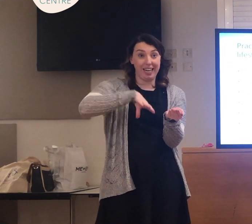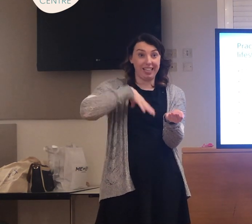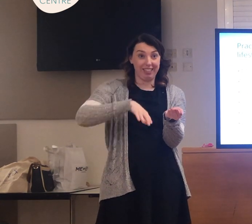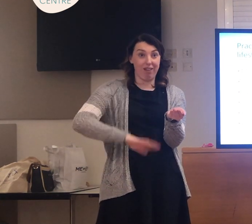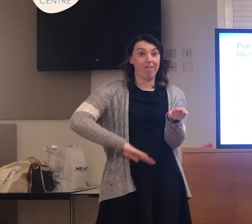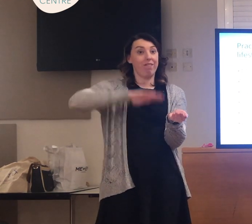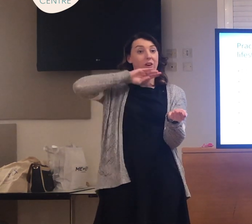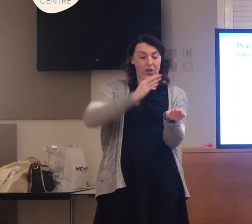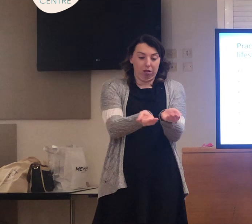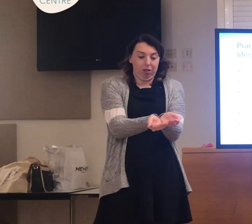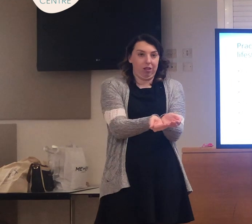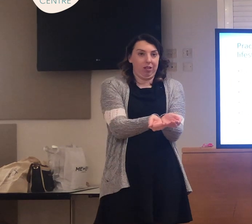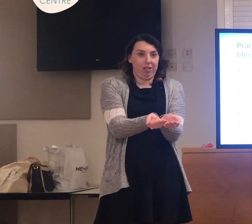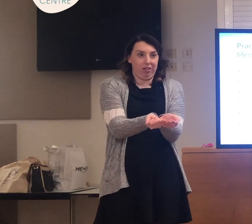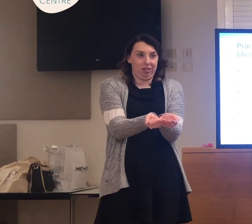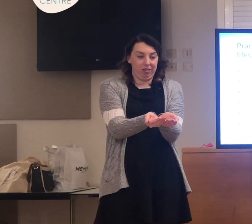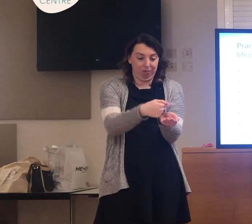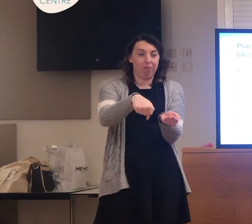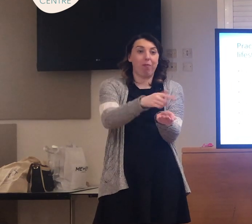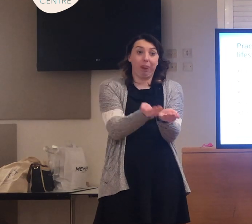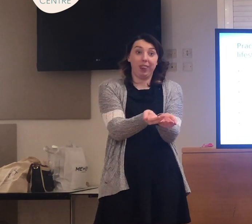fill your stomach.